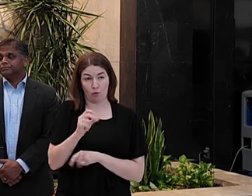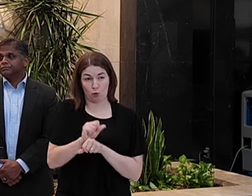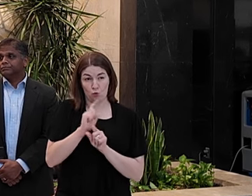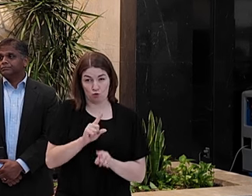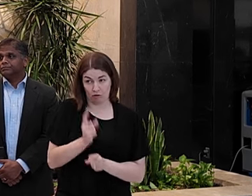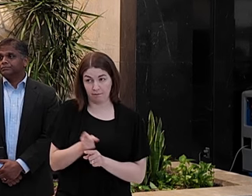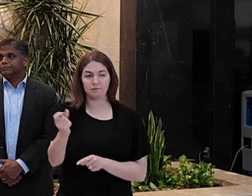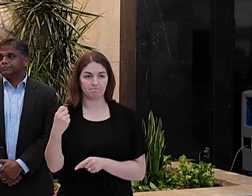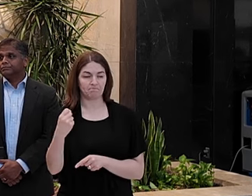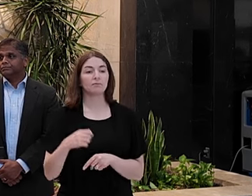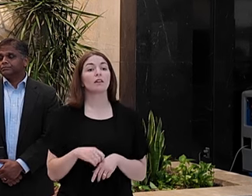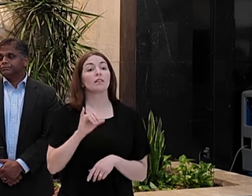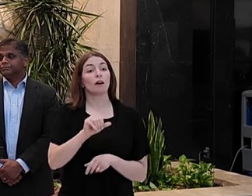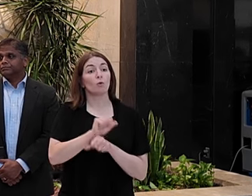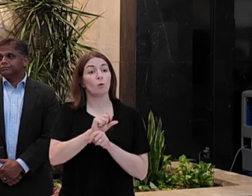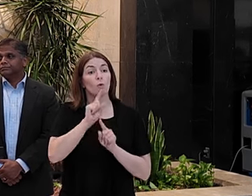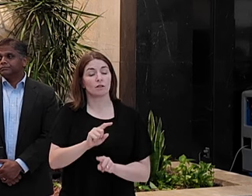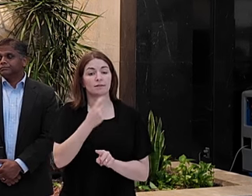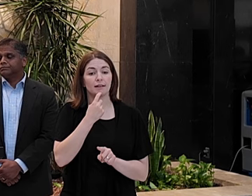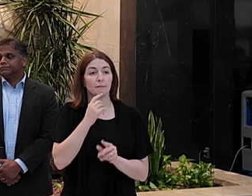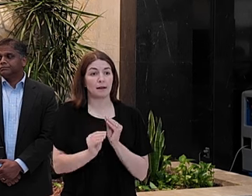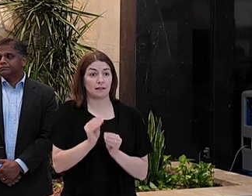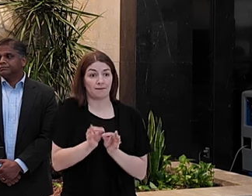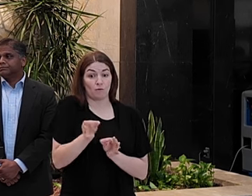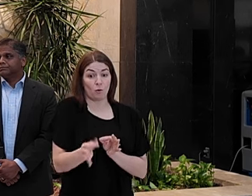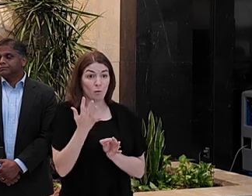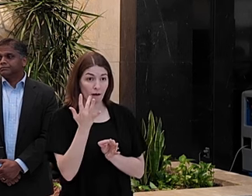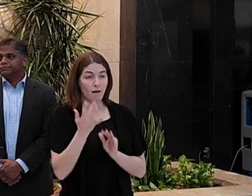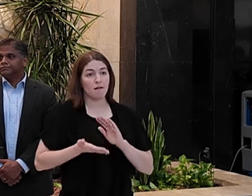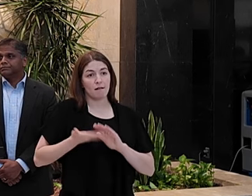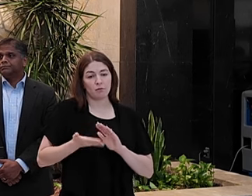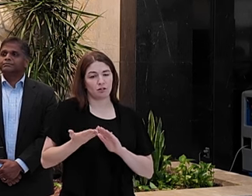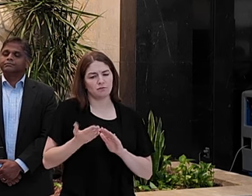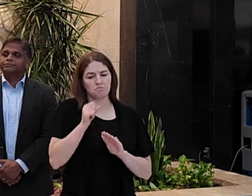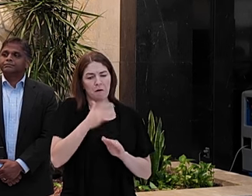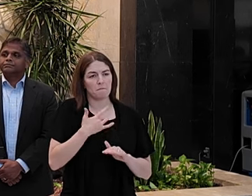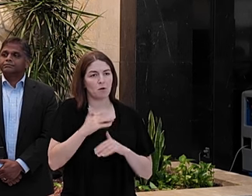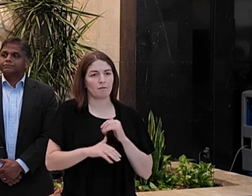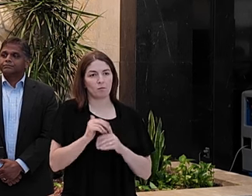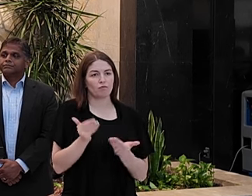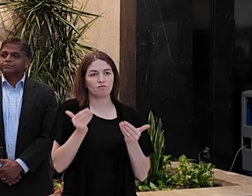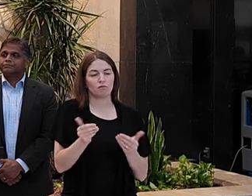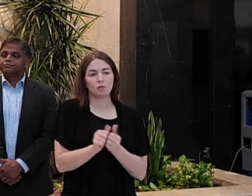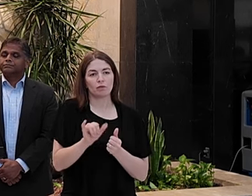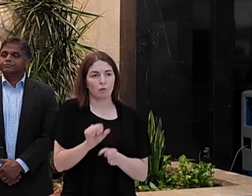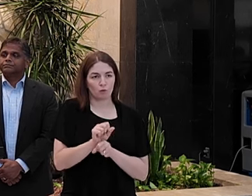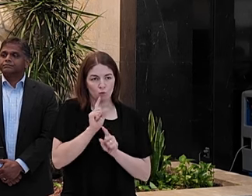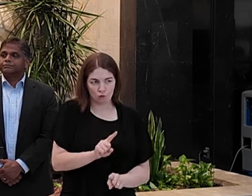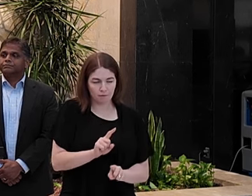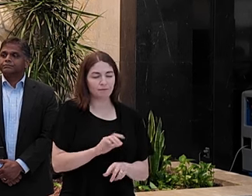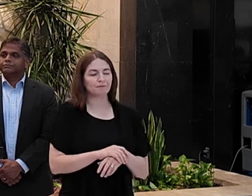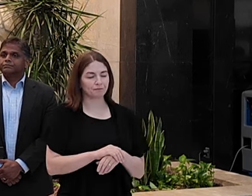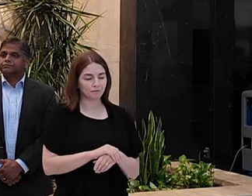Yes. That work order stated that the maintenance was deferred because operations did not feel comfortable moving forward with the work order.